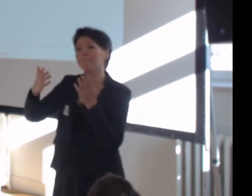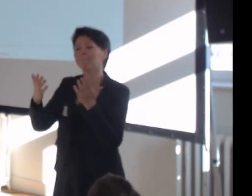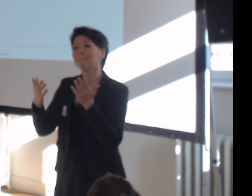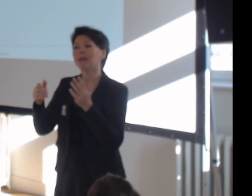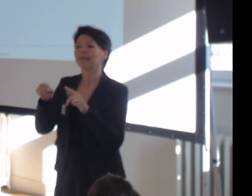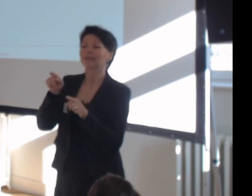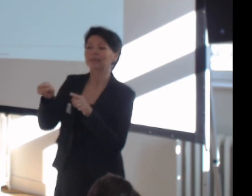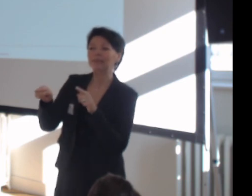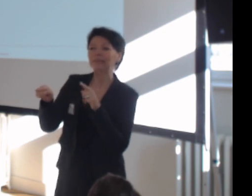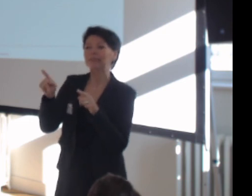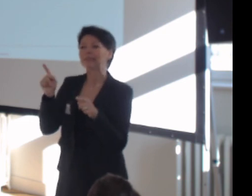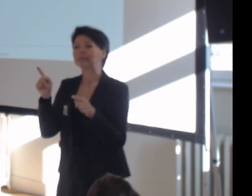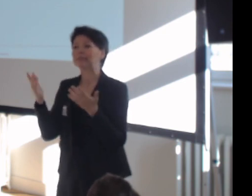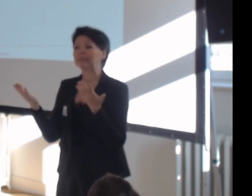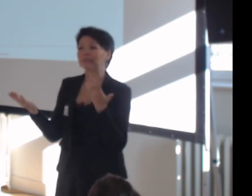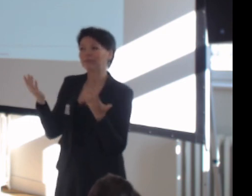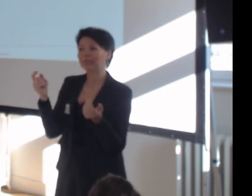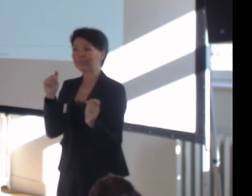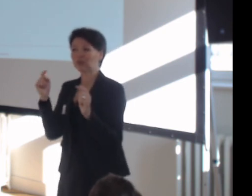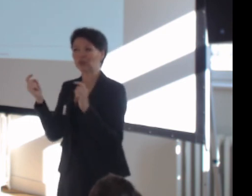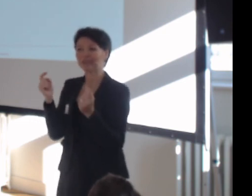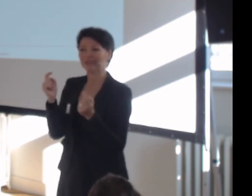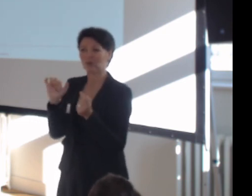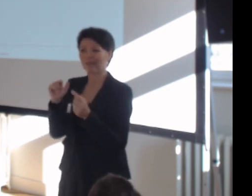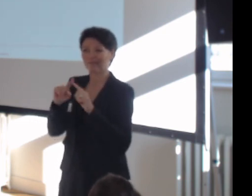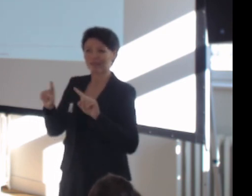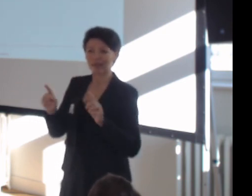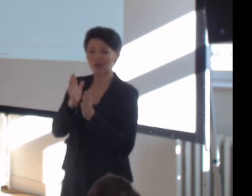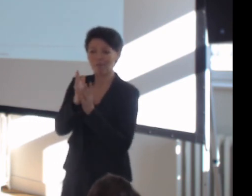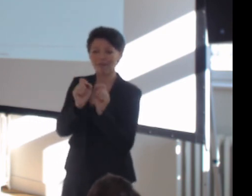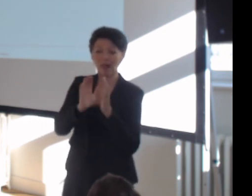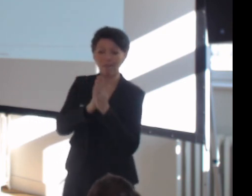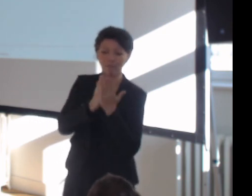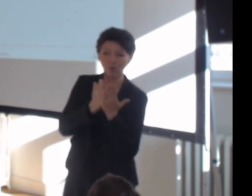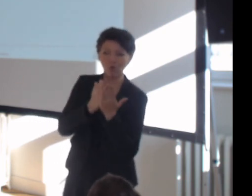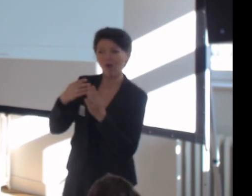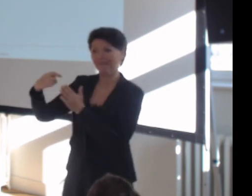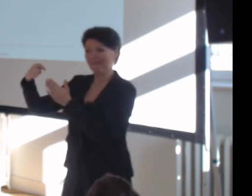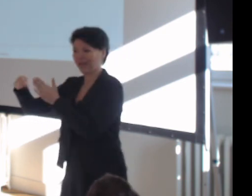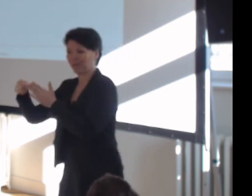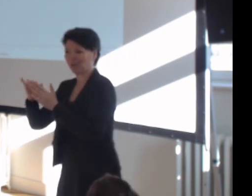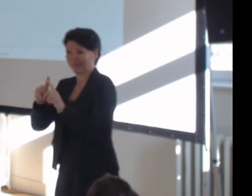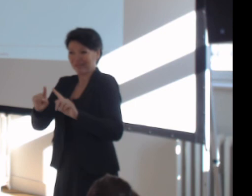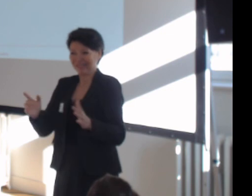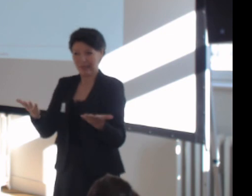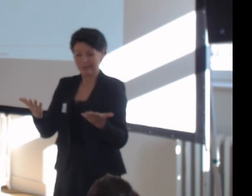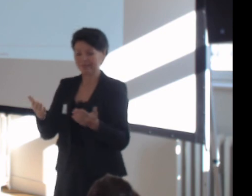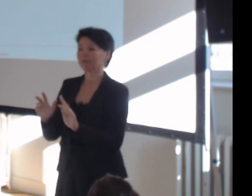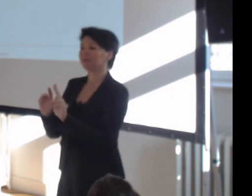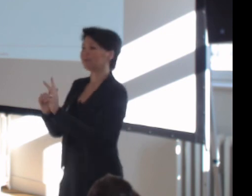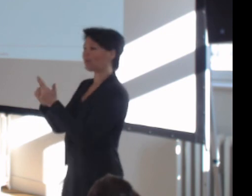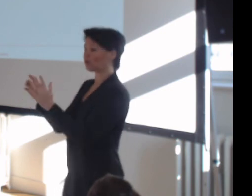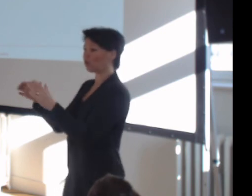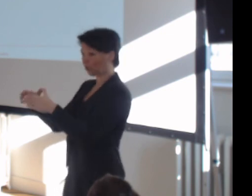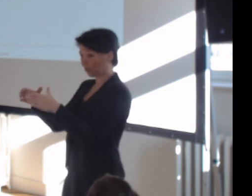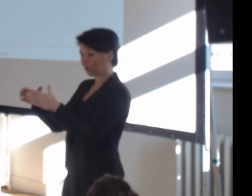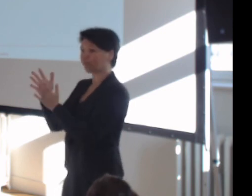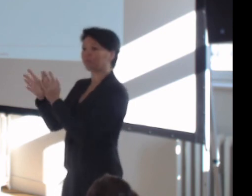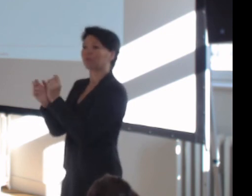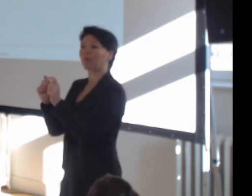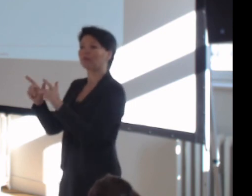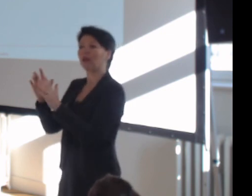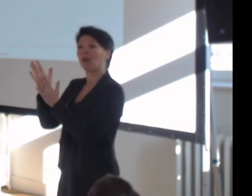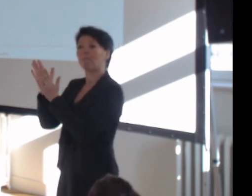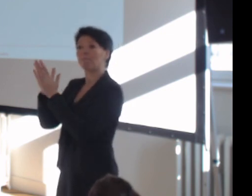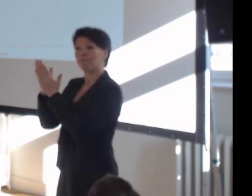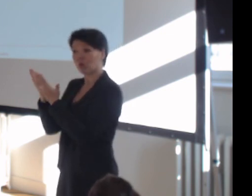actually discuss what's the difference between a sign language book and a film. And the third group is sign language